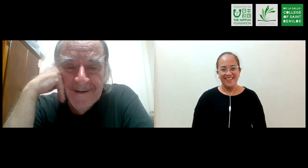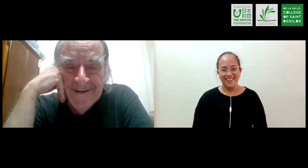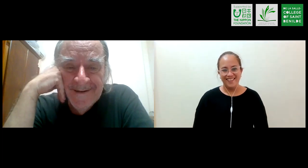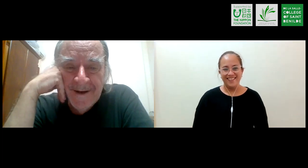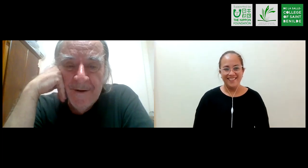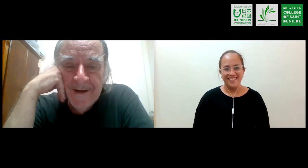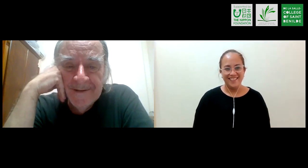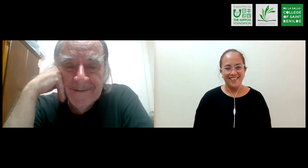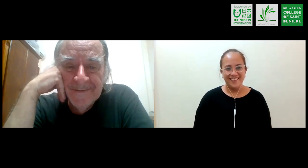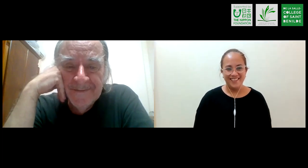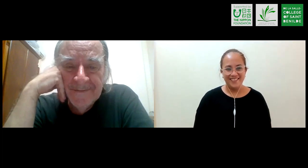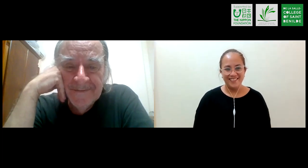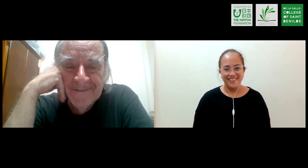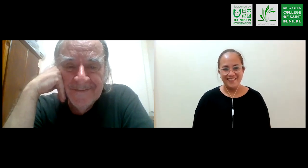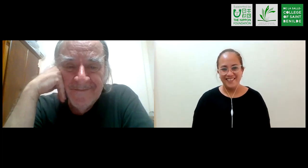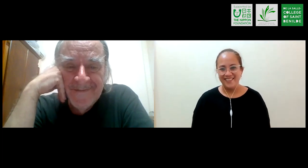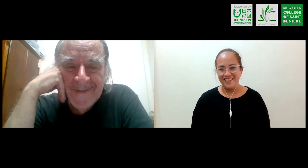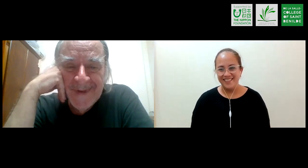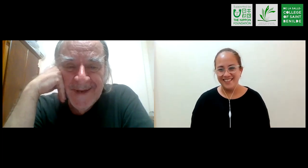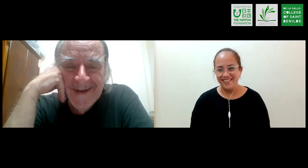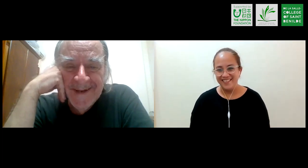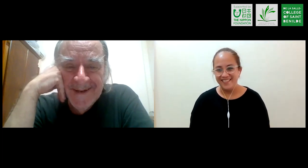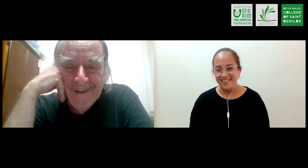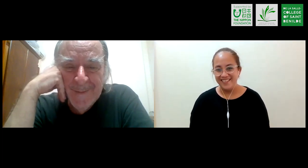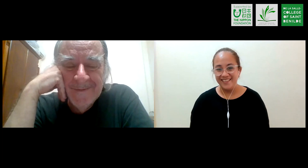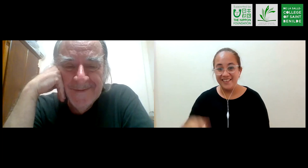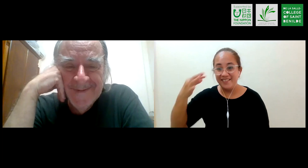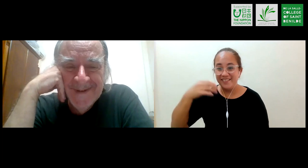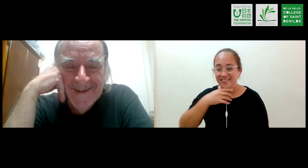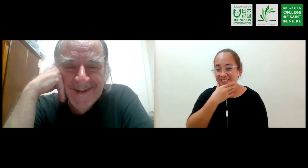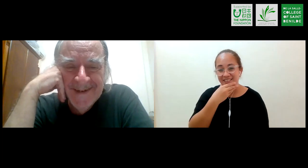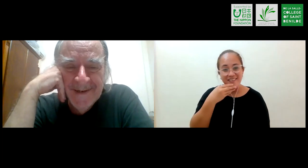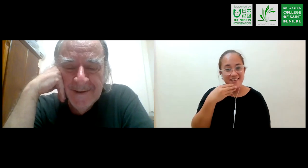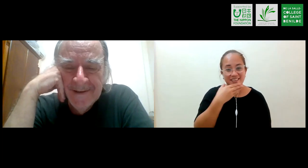All right. Meng, you're the only one, right? You want Wednesday?